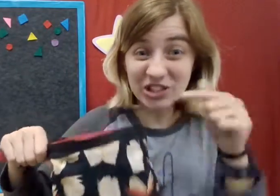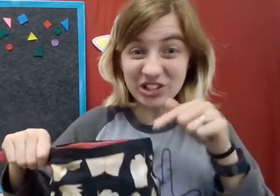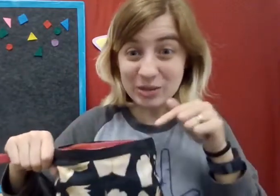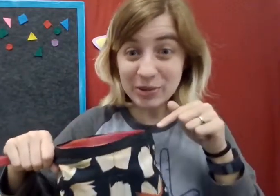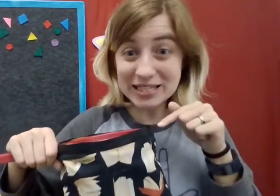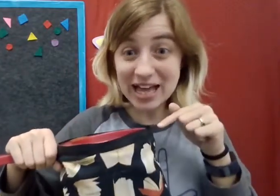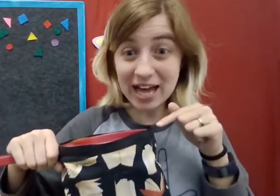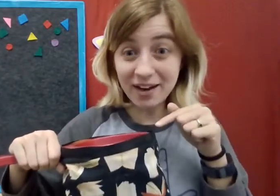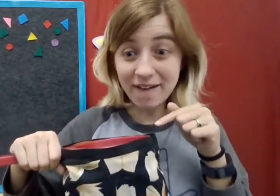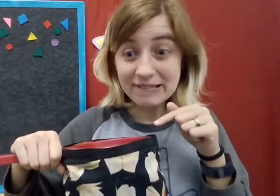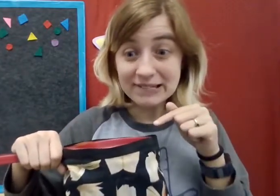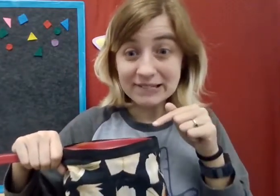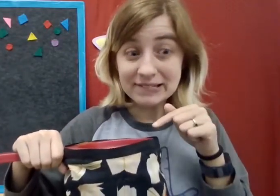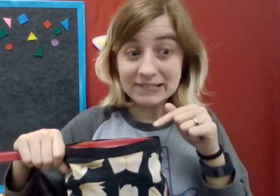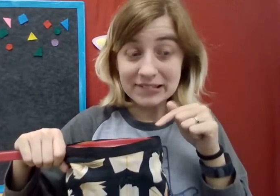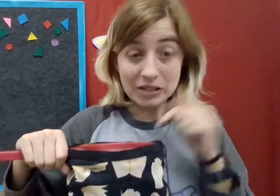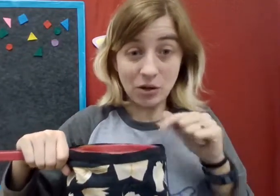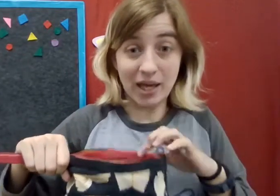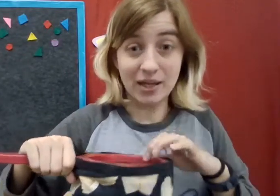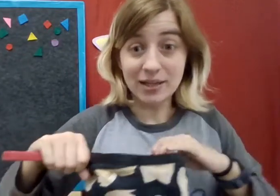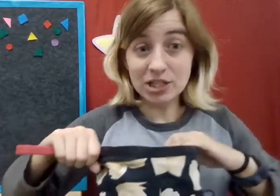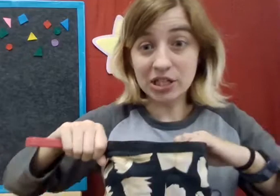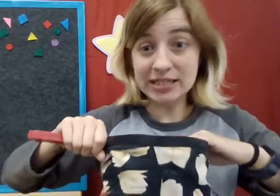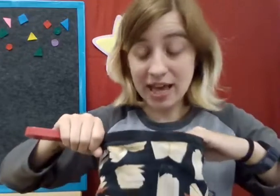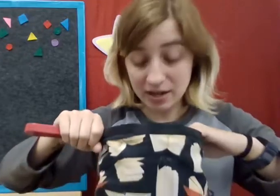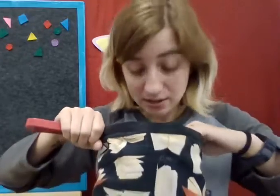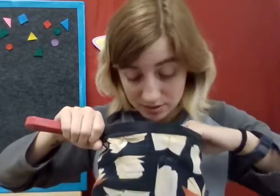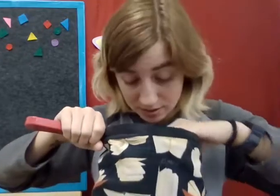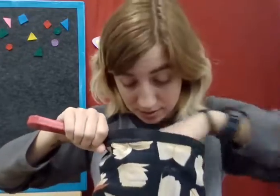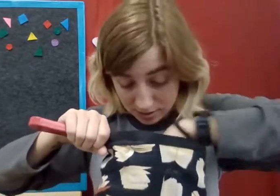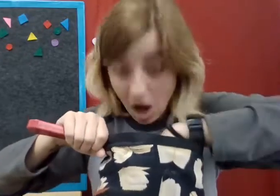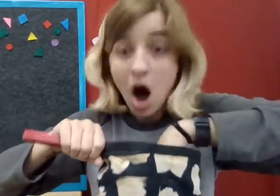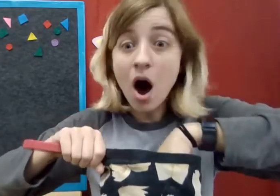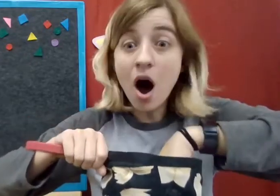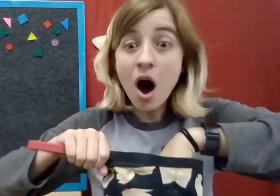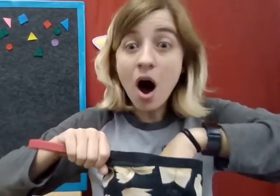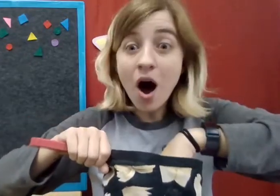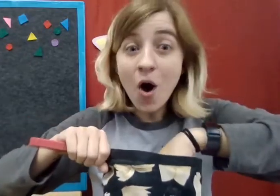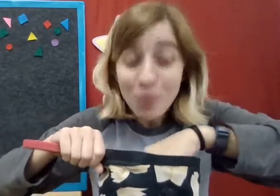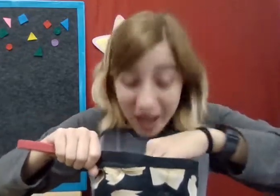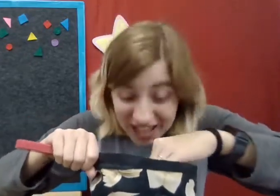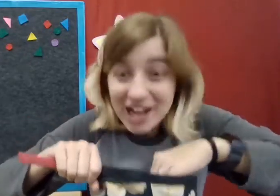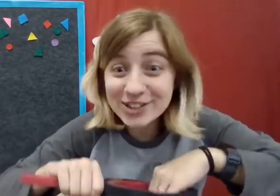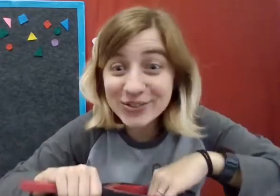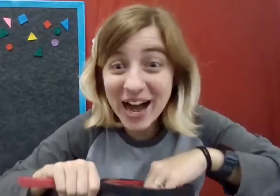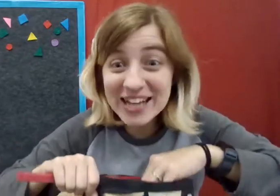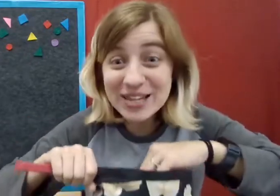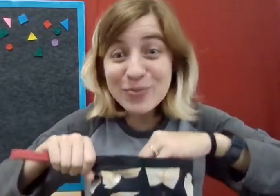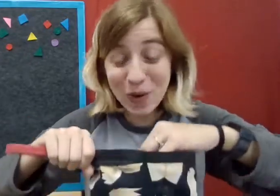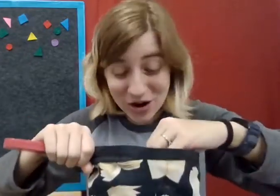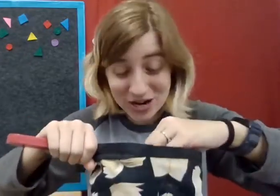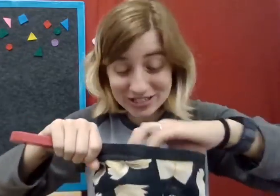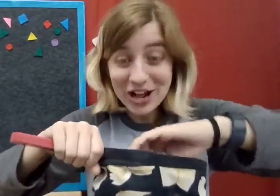there's something inside? Okay. Let's look inside. Oh my gosh, you guys, it worked.